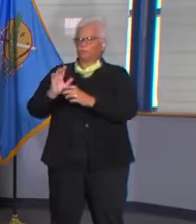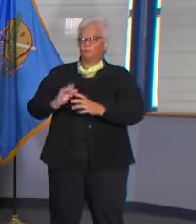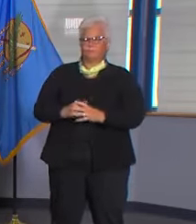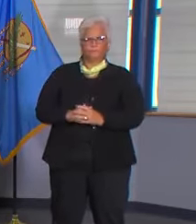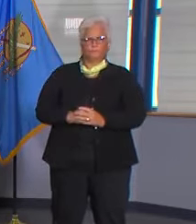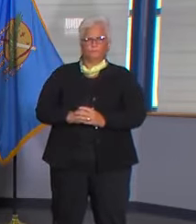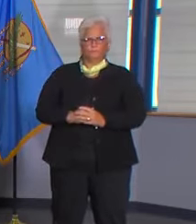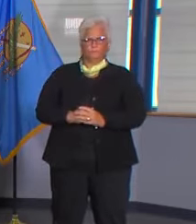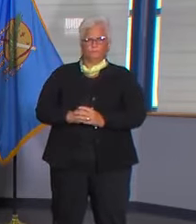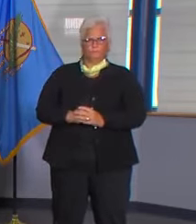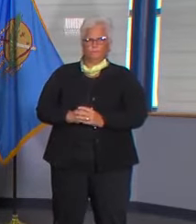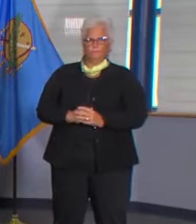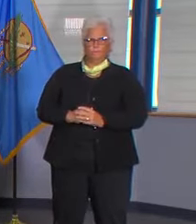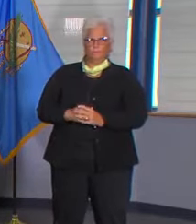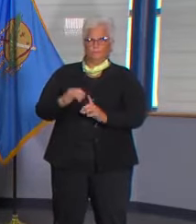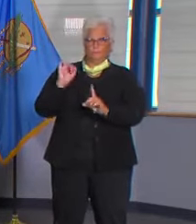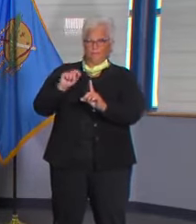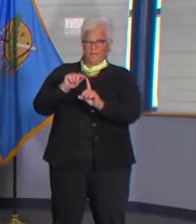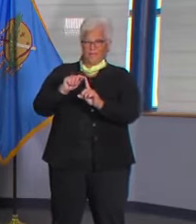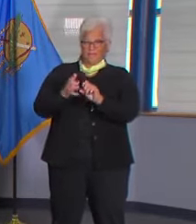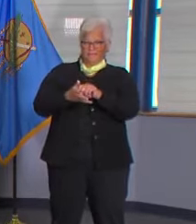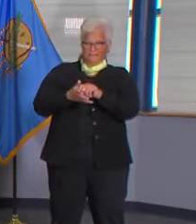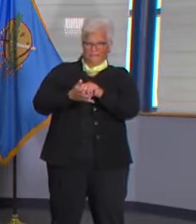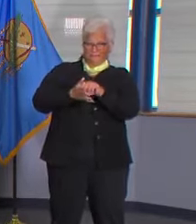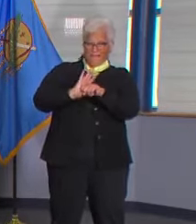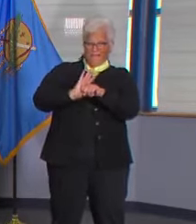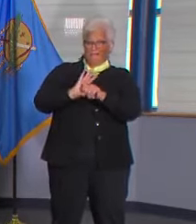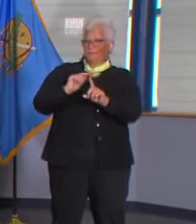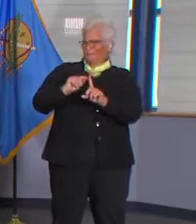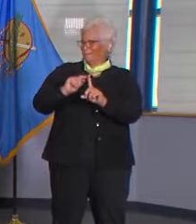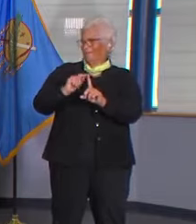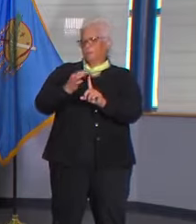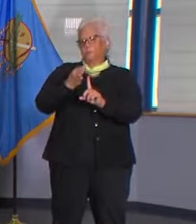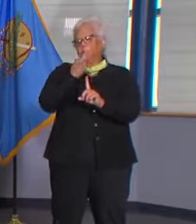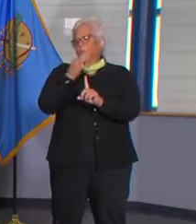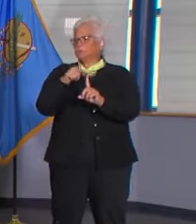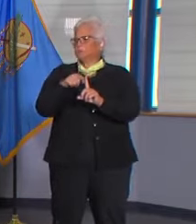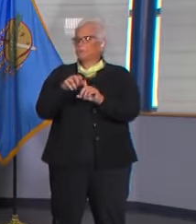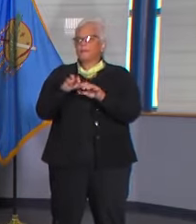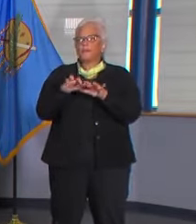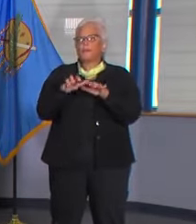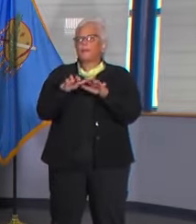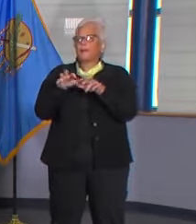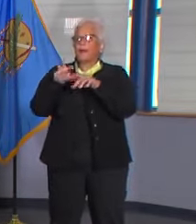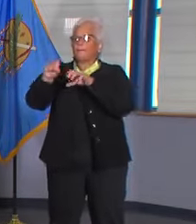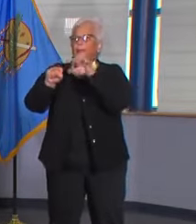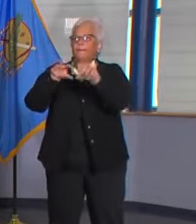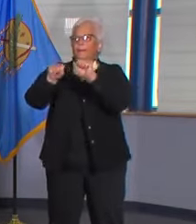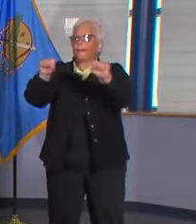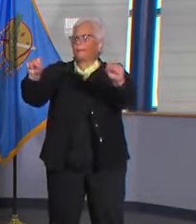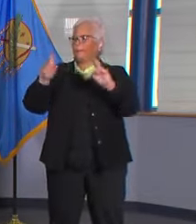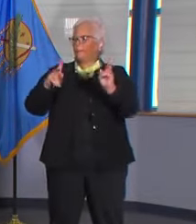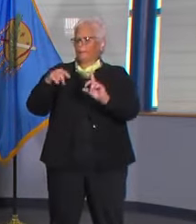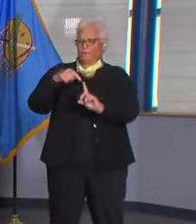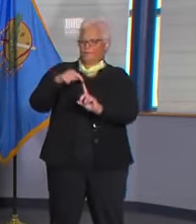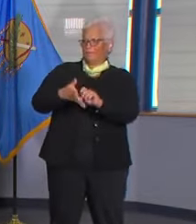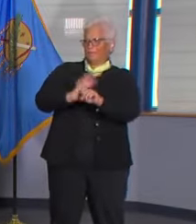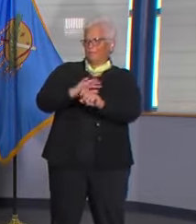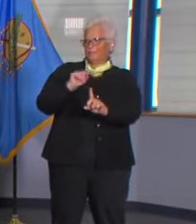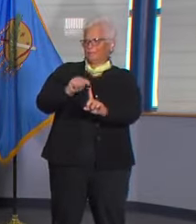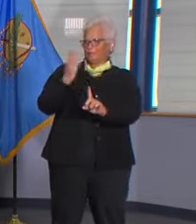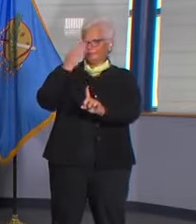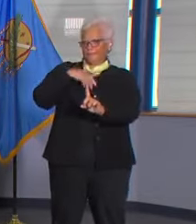from one person to the next, it's going to take advantage of. So we really want them to continue to follow their infection control protocol. If they hadn't, we'd